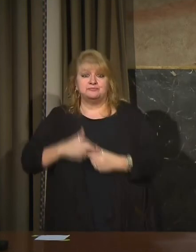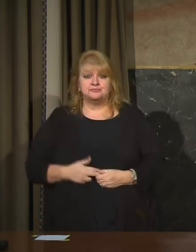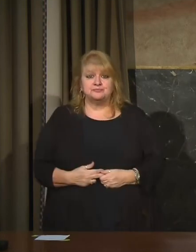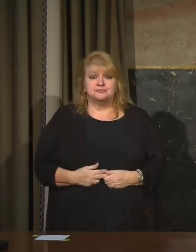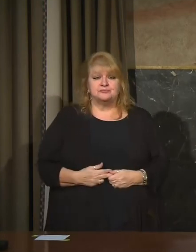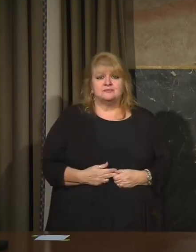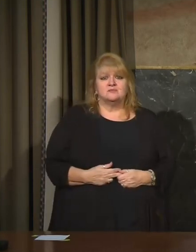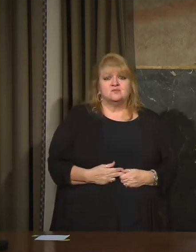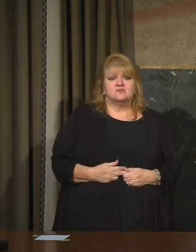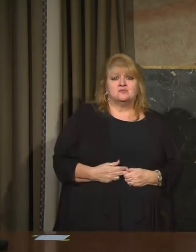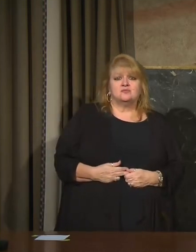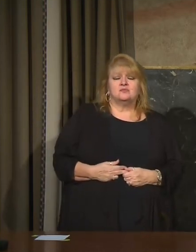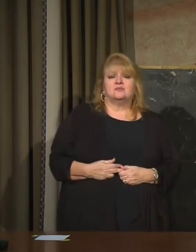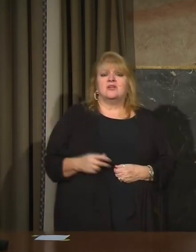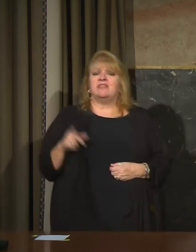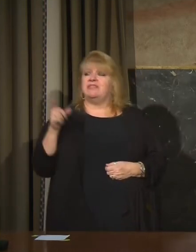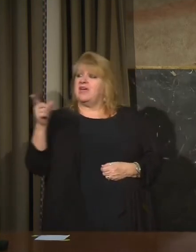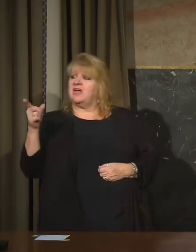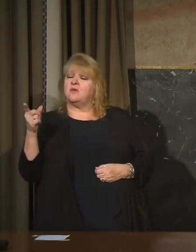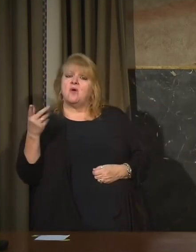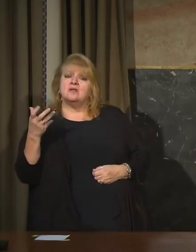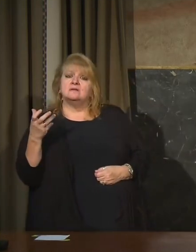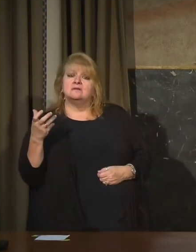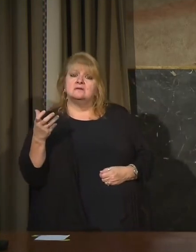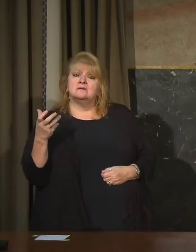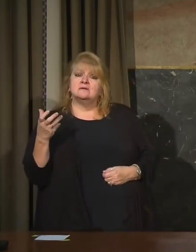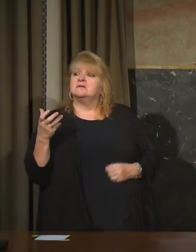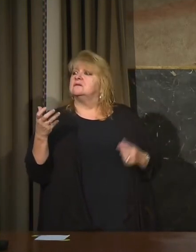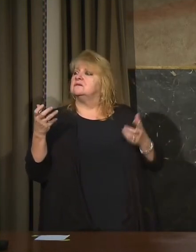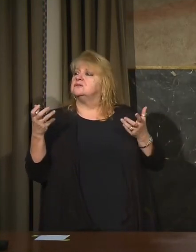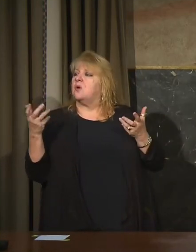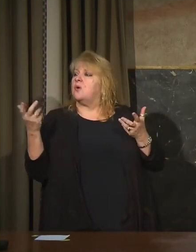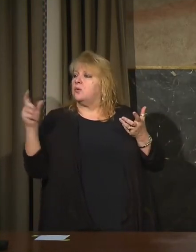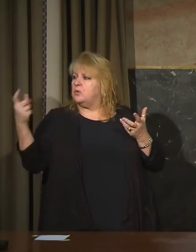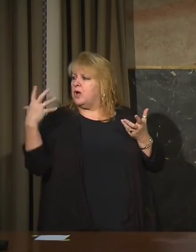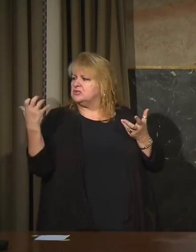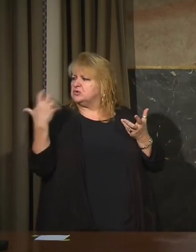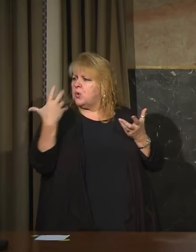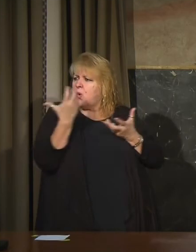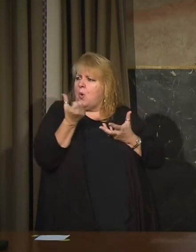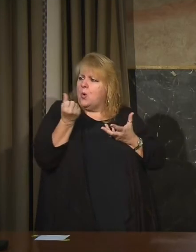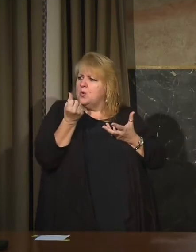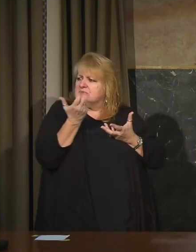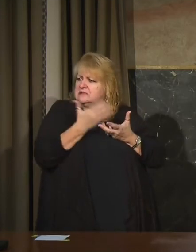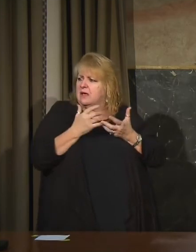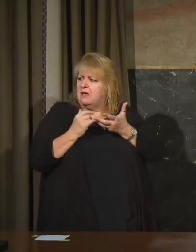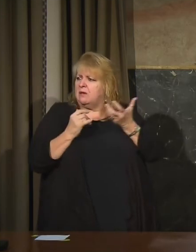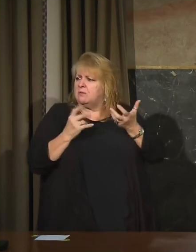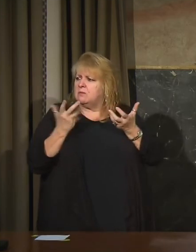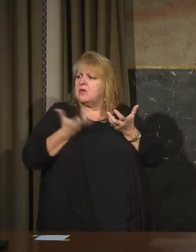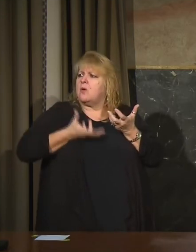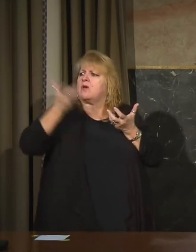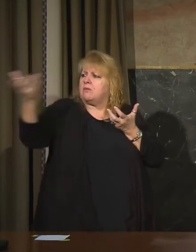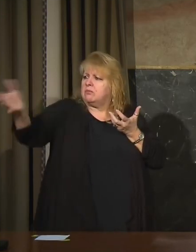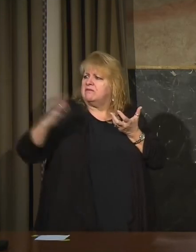that was asking the wholesaler to hold them, they'll just get more out of the next week's allocation in order to satisfy